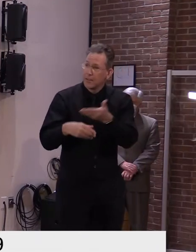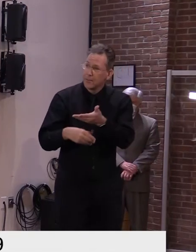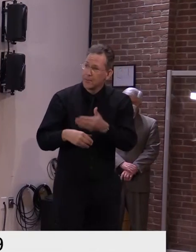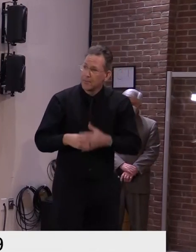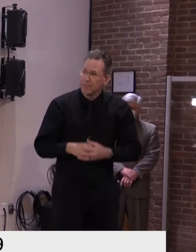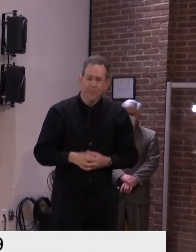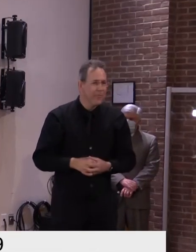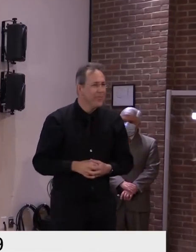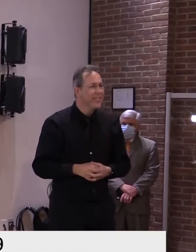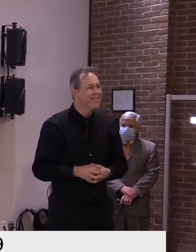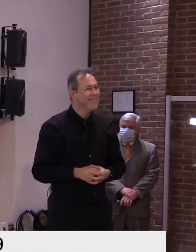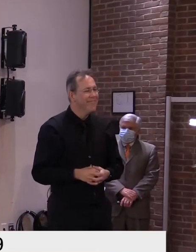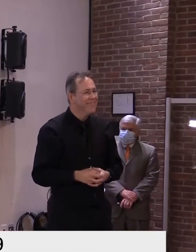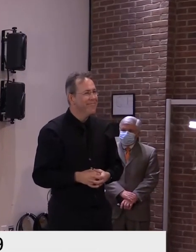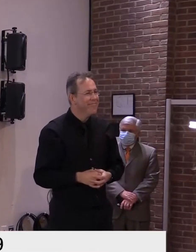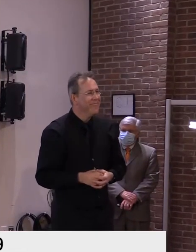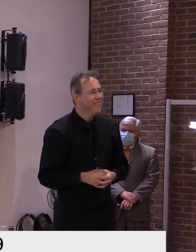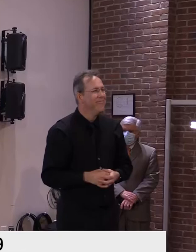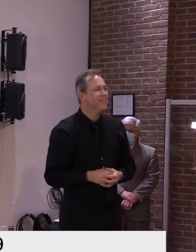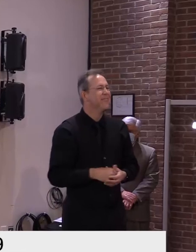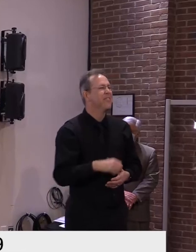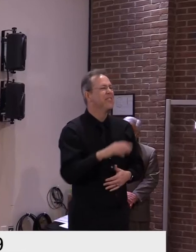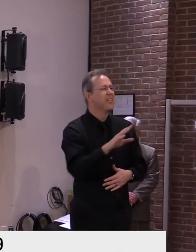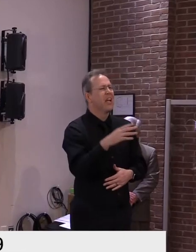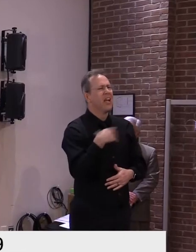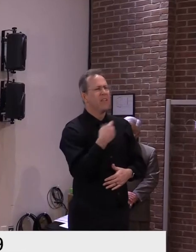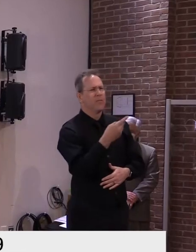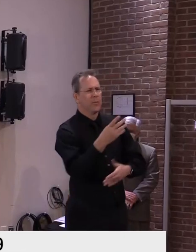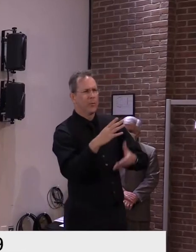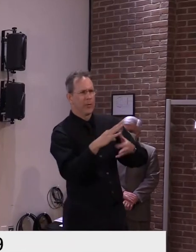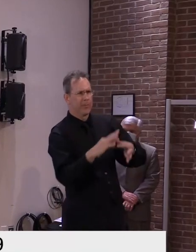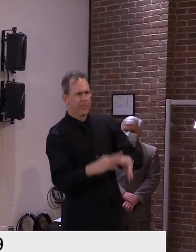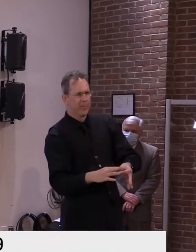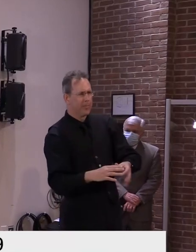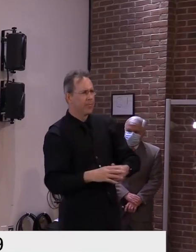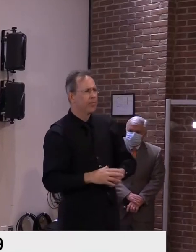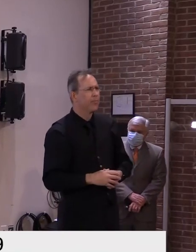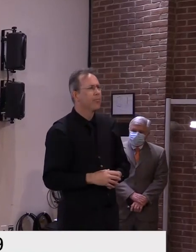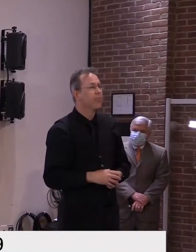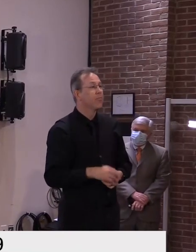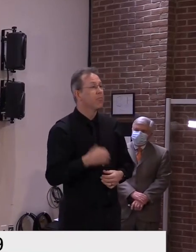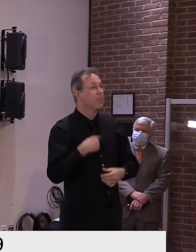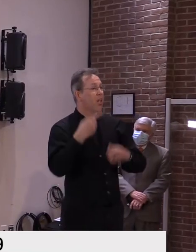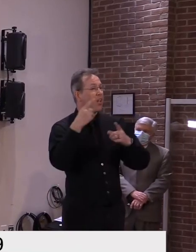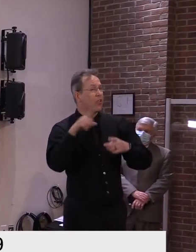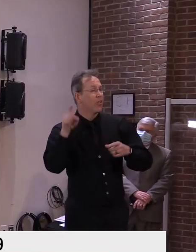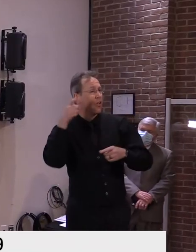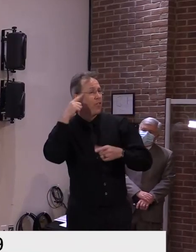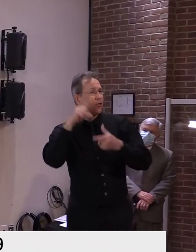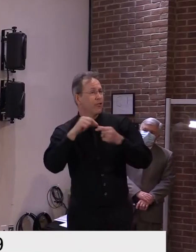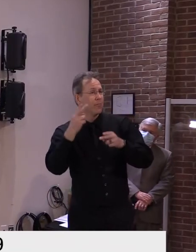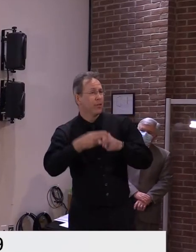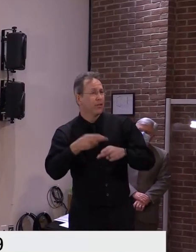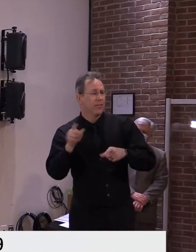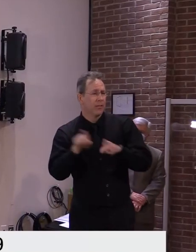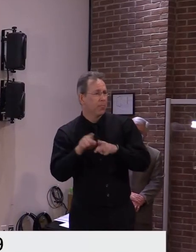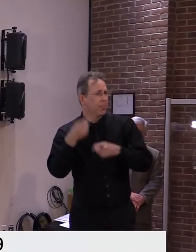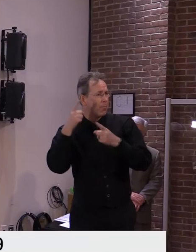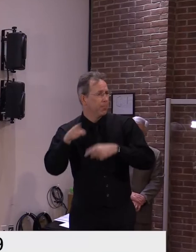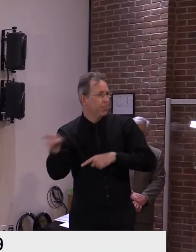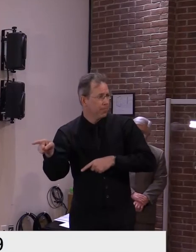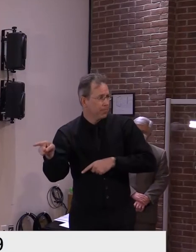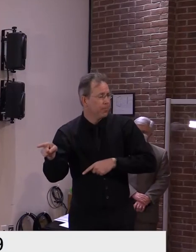Yeah, I'm going to make a few comments. I want to echo the governor's comment regarding the fact that it has